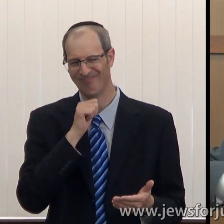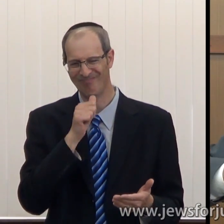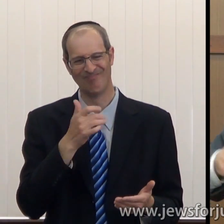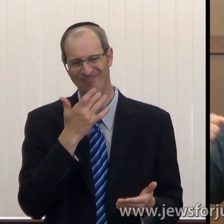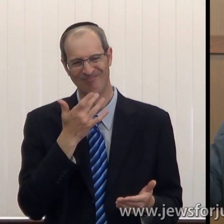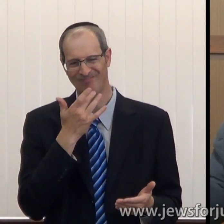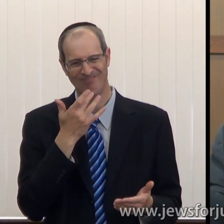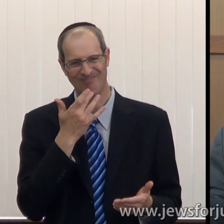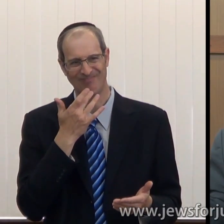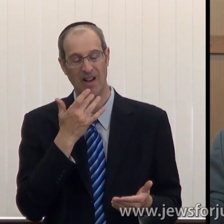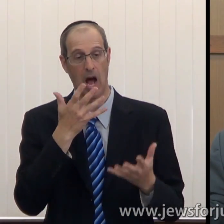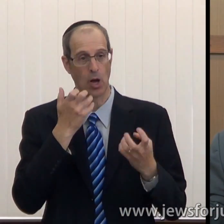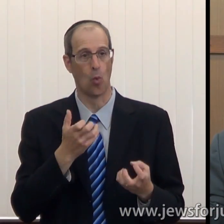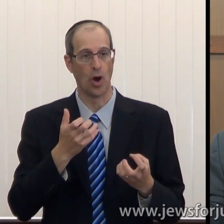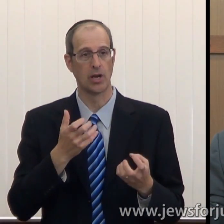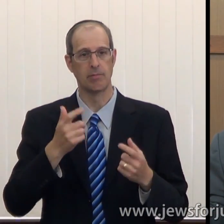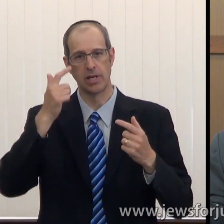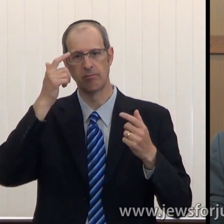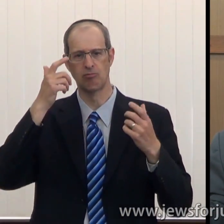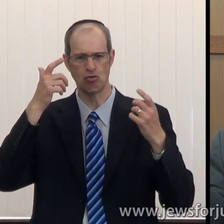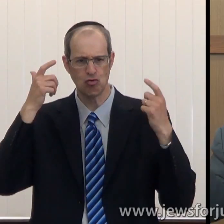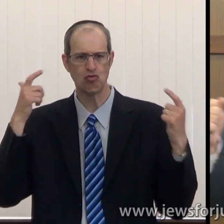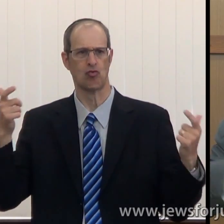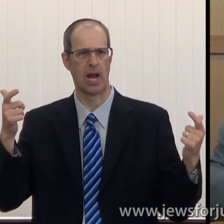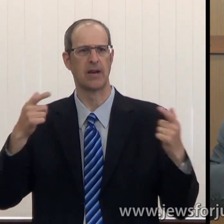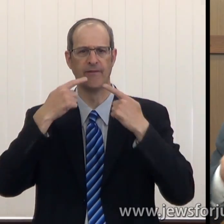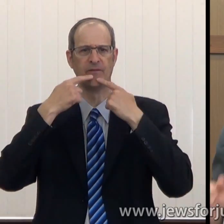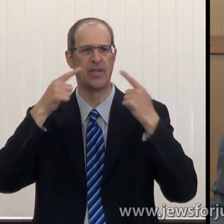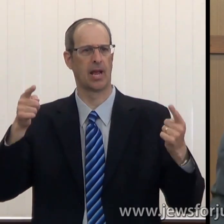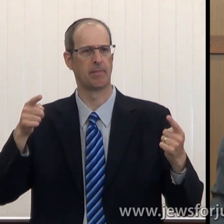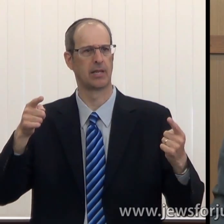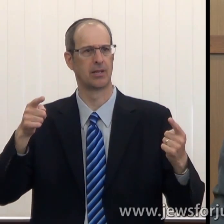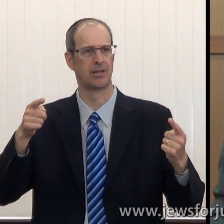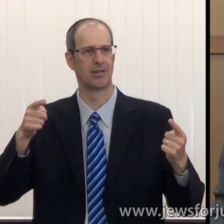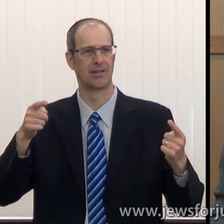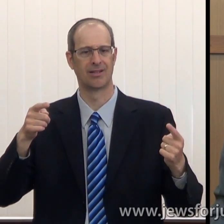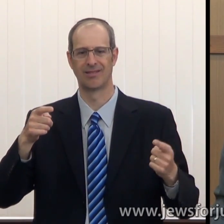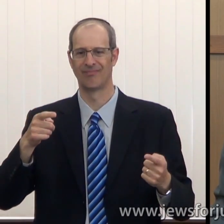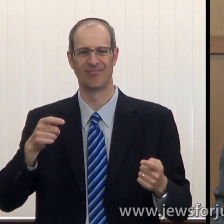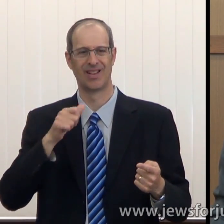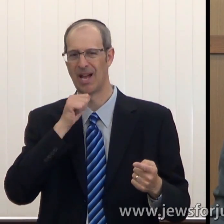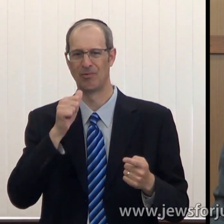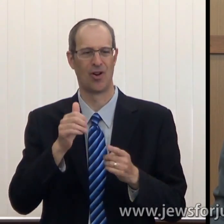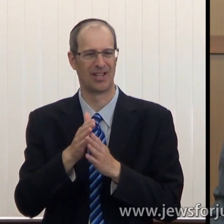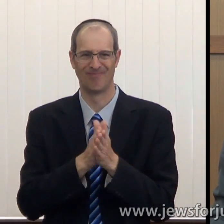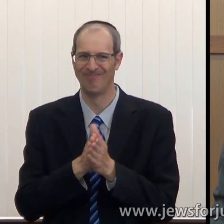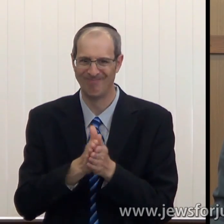I want to be great. I don't always feel like putting in the effort.